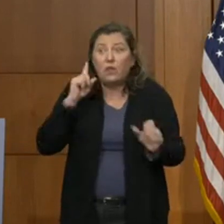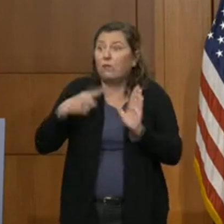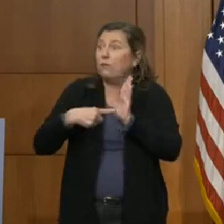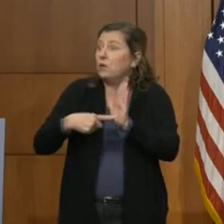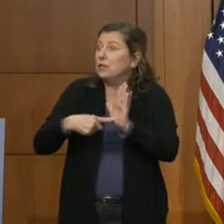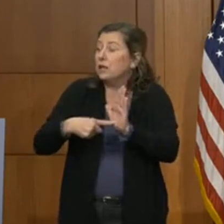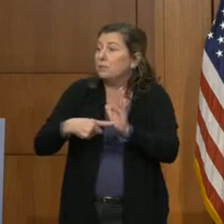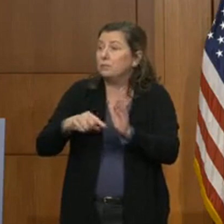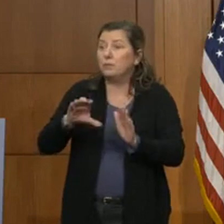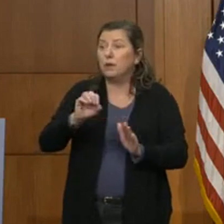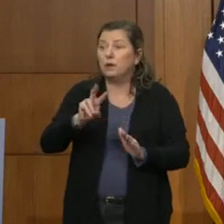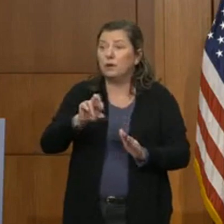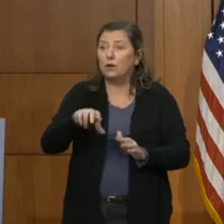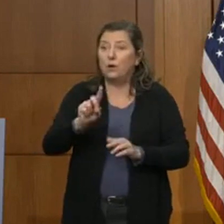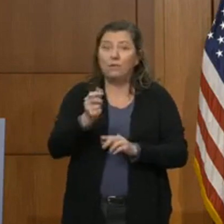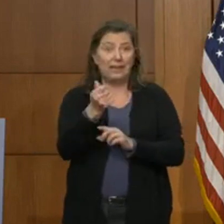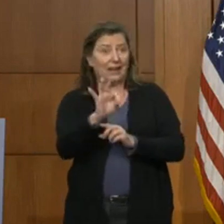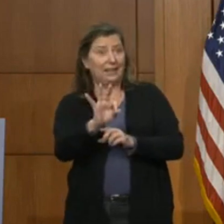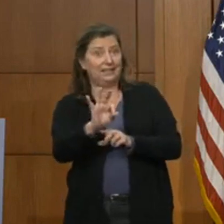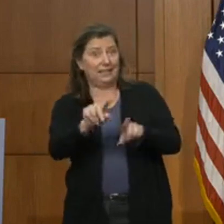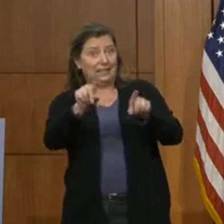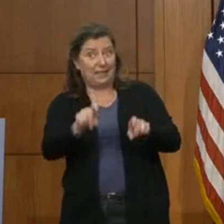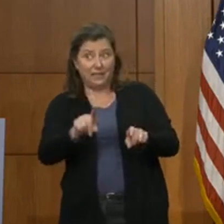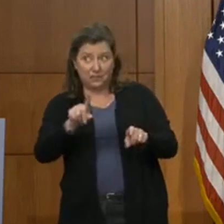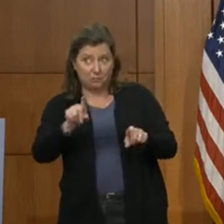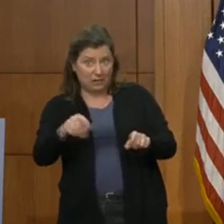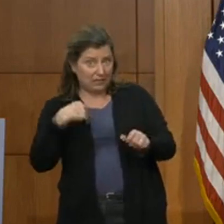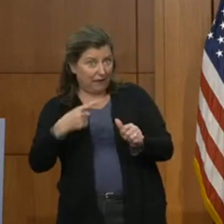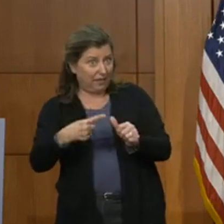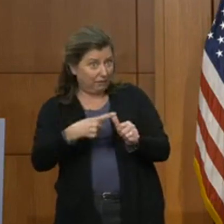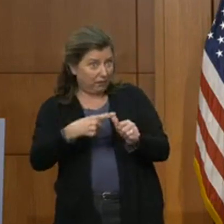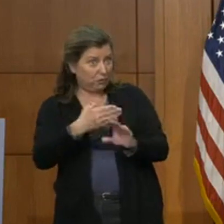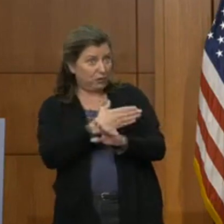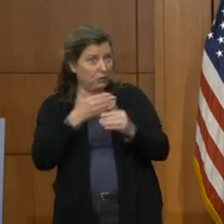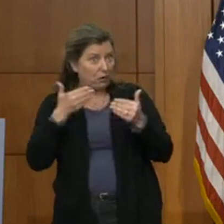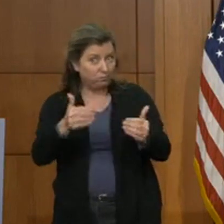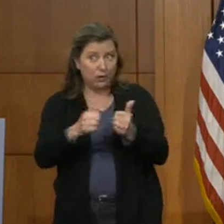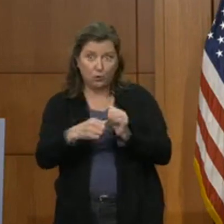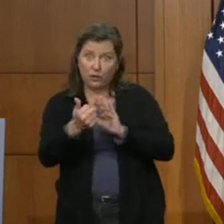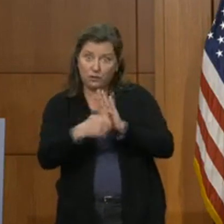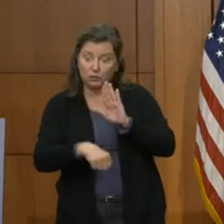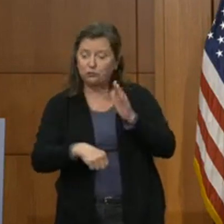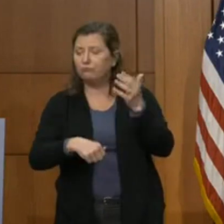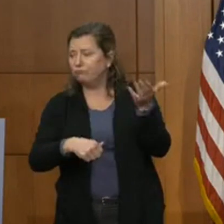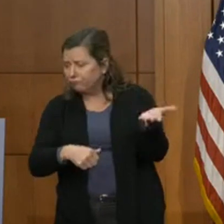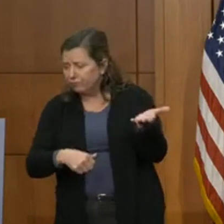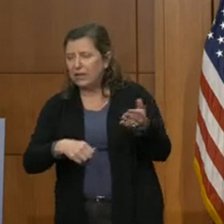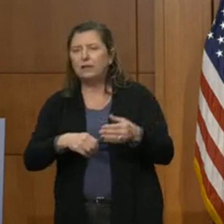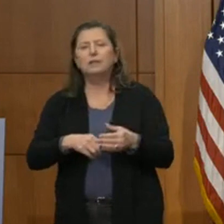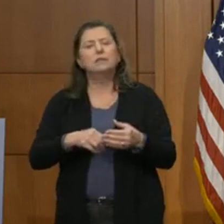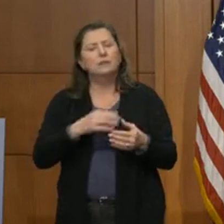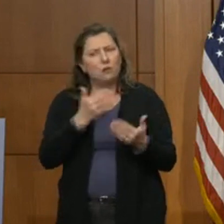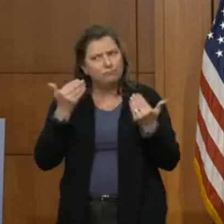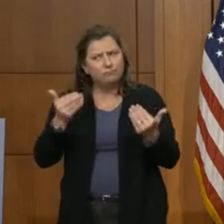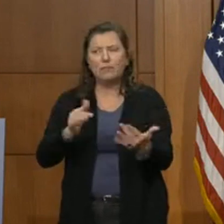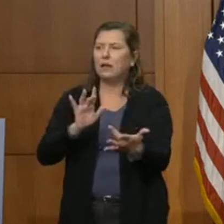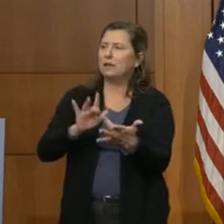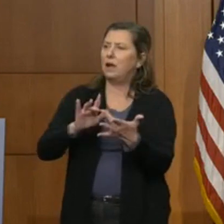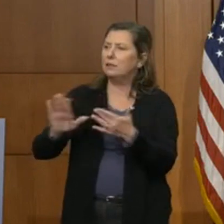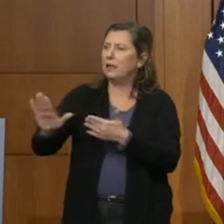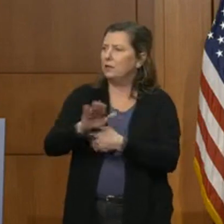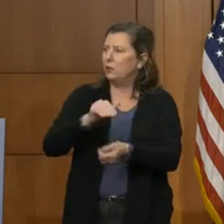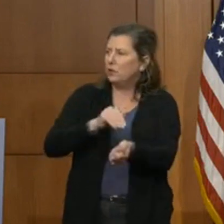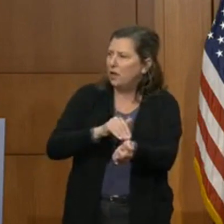example, COVID-19 testing needs to take place before you have that particular procedure. So contact your providers